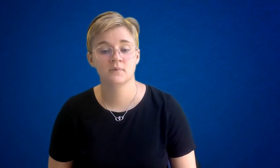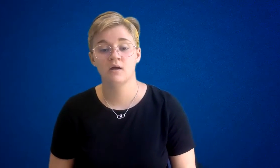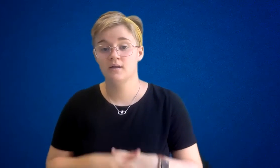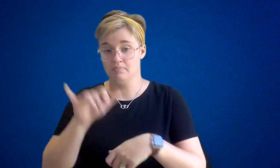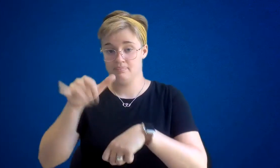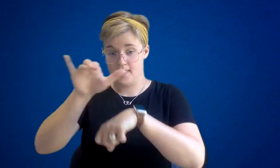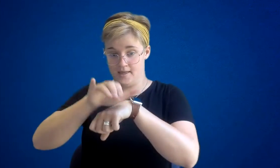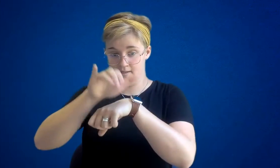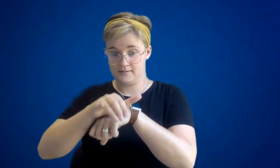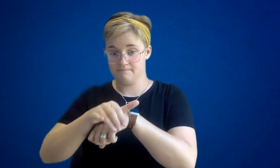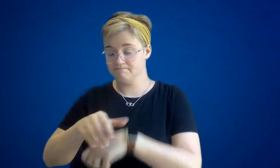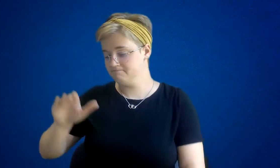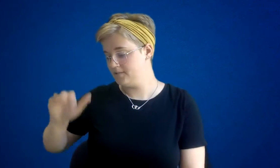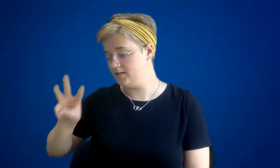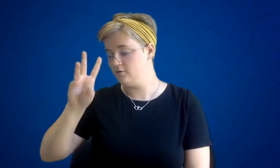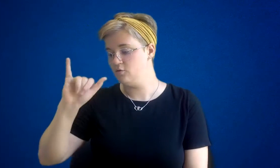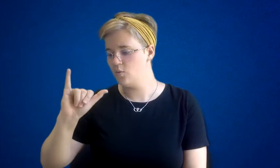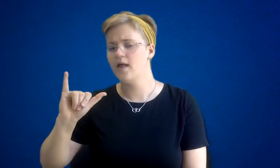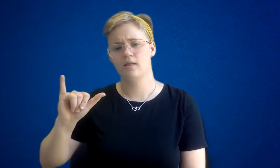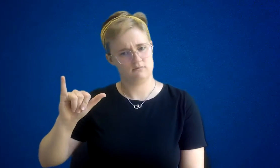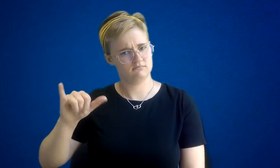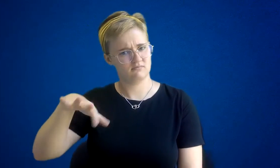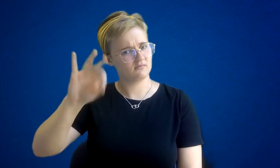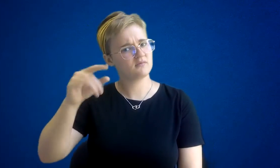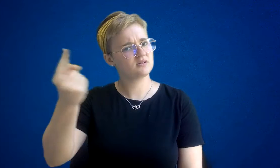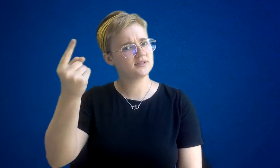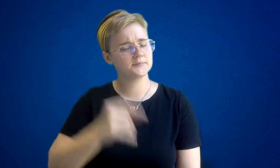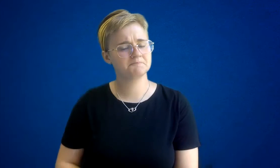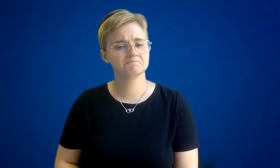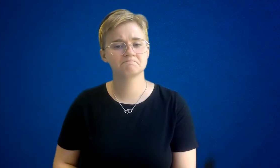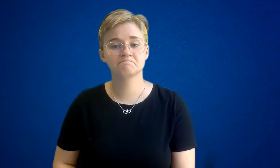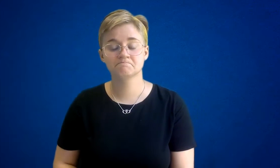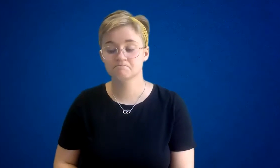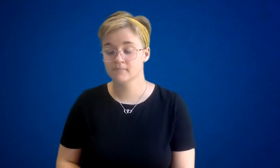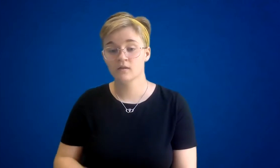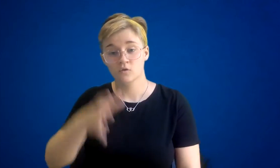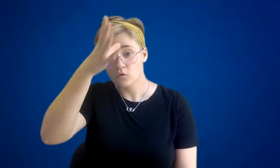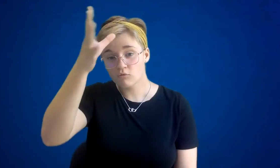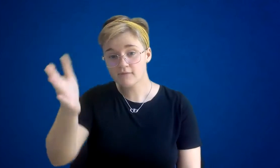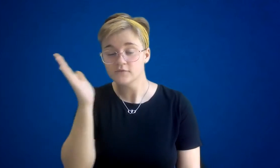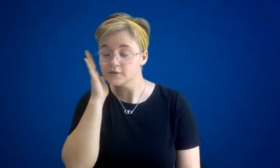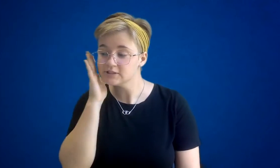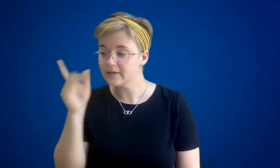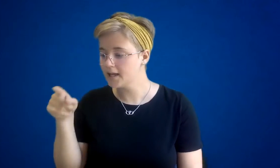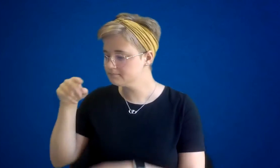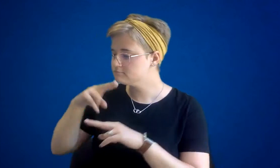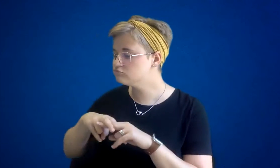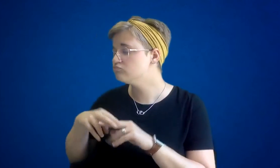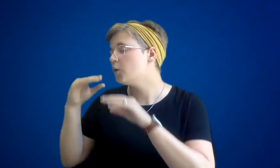evening, Little Willie made a discovery. He was sitting at the foot of Grandfather's bed playing the harmonica. He wasn't as